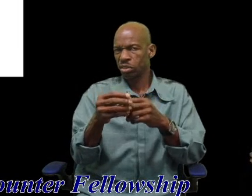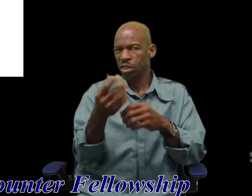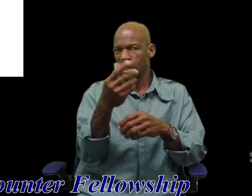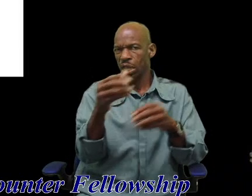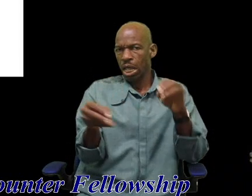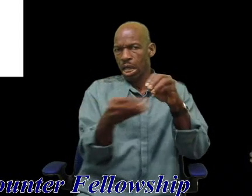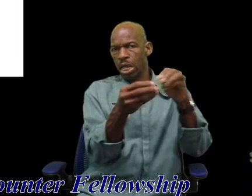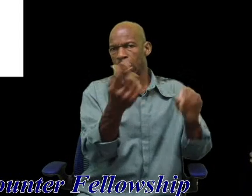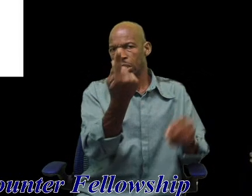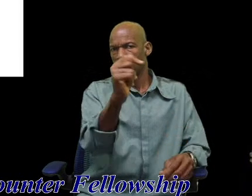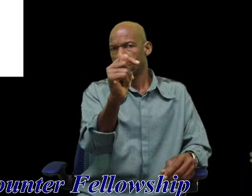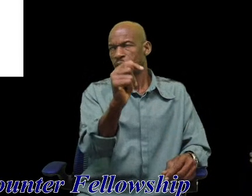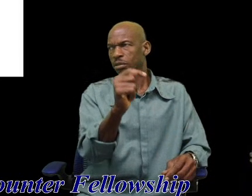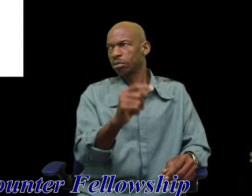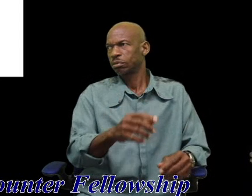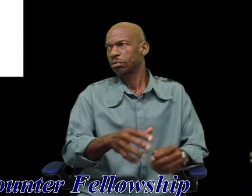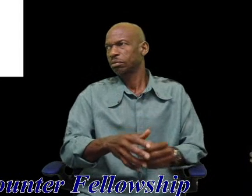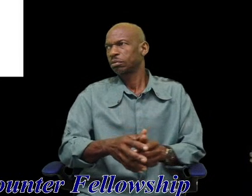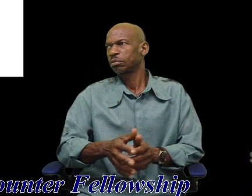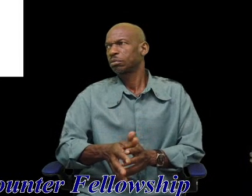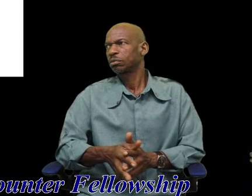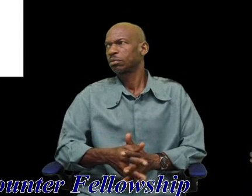Somehow my color change.